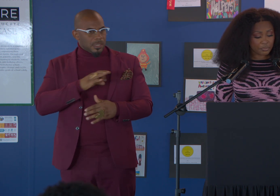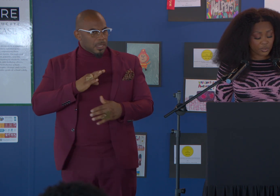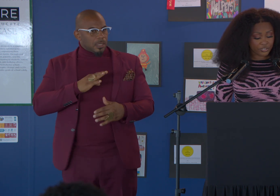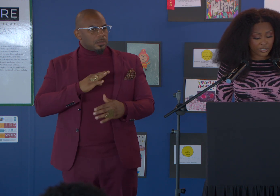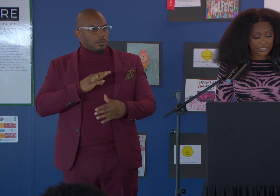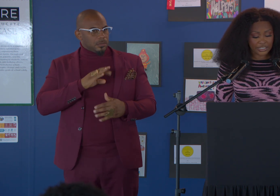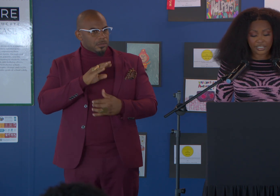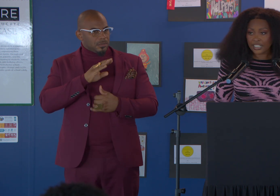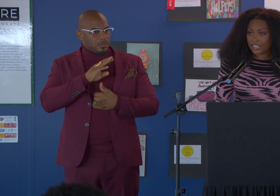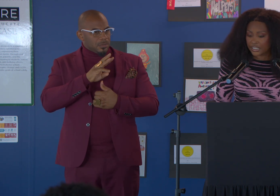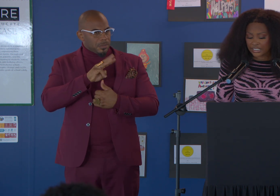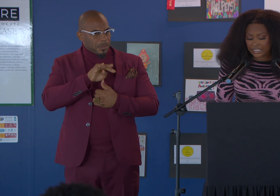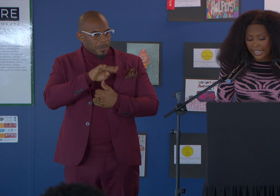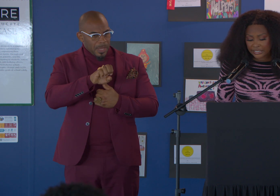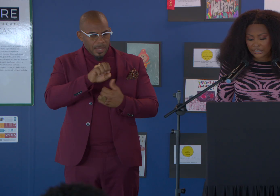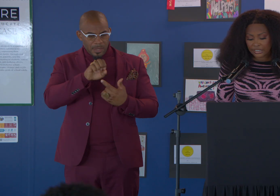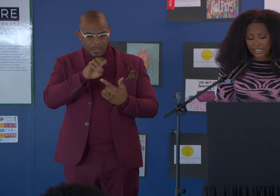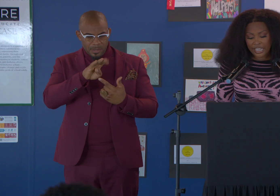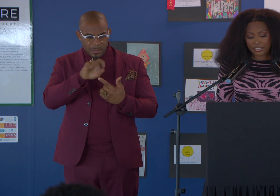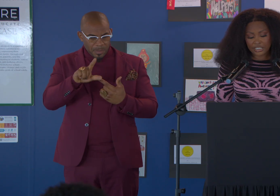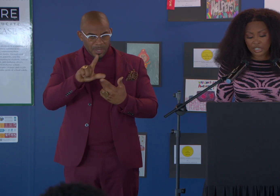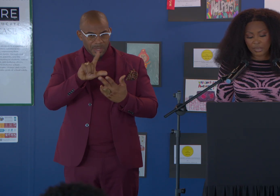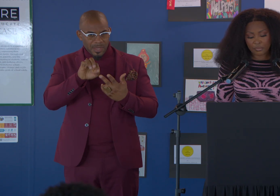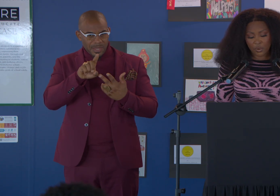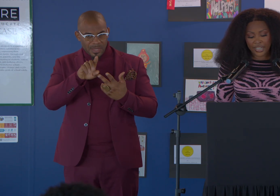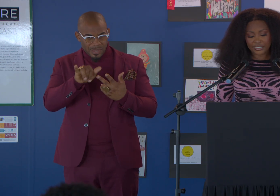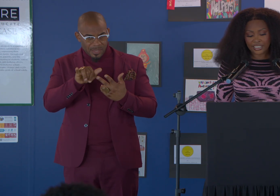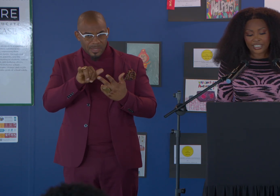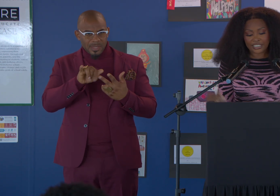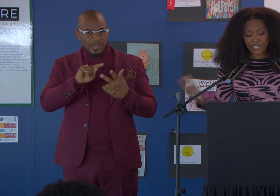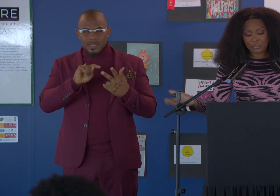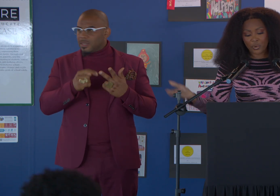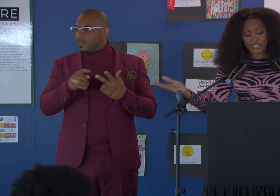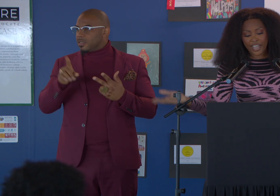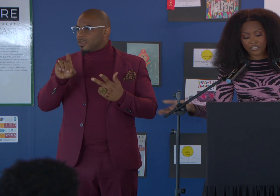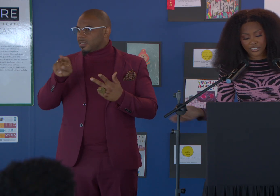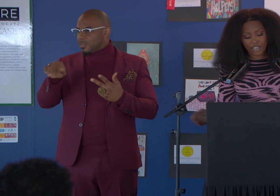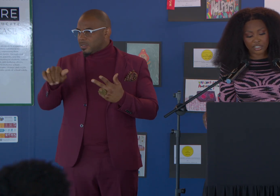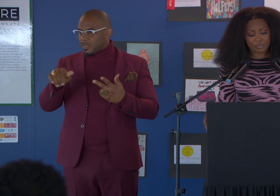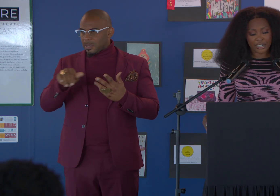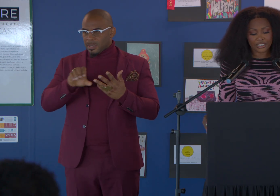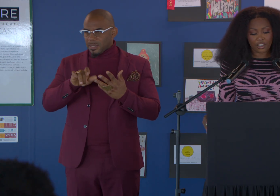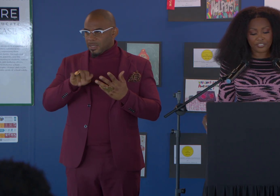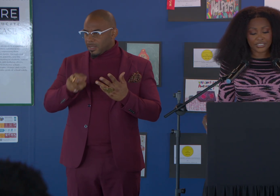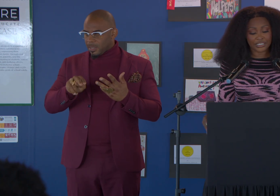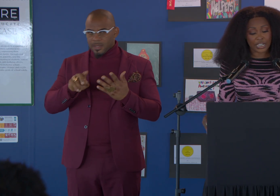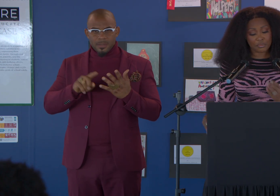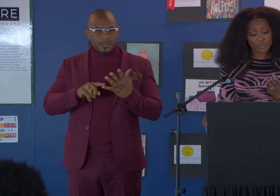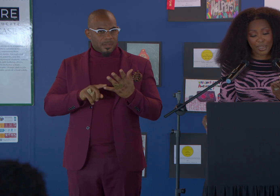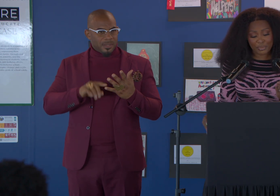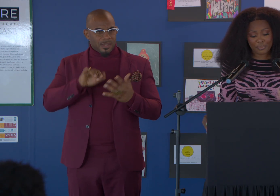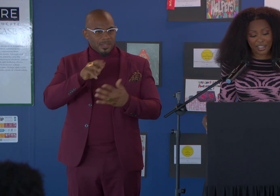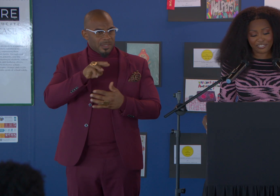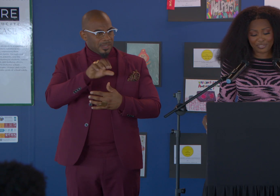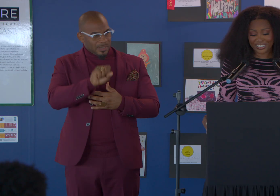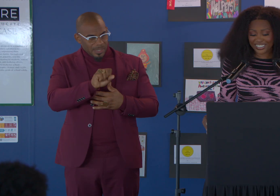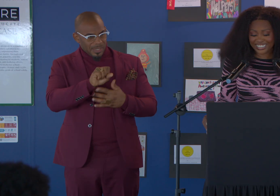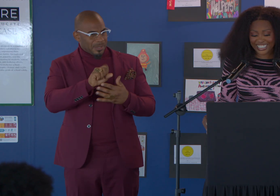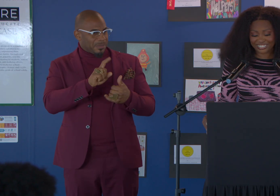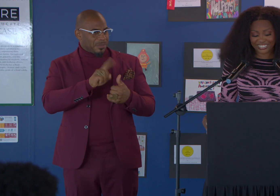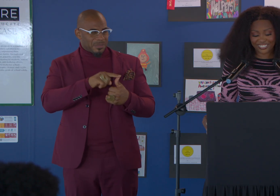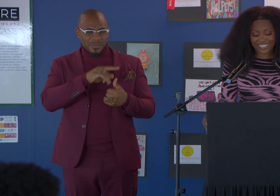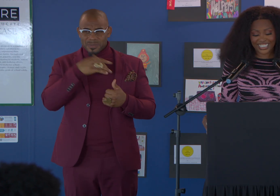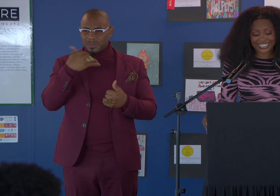President Bill Ferguson, Lindsey Jackson and the team at MOAs, Dana Moore and Calvin Young in the mayor's office, James Piper Bond from